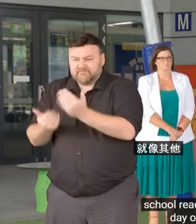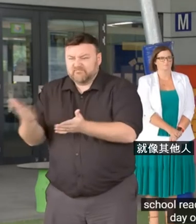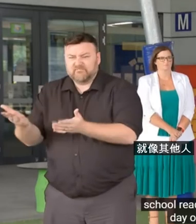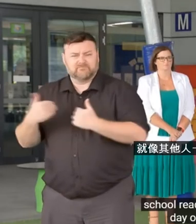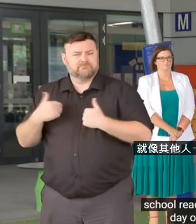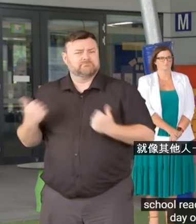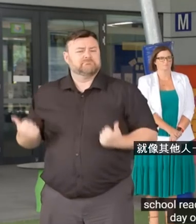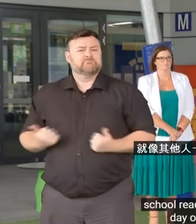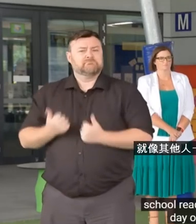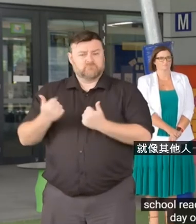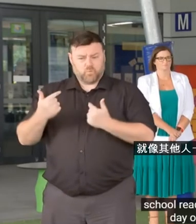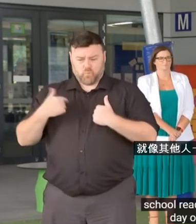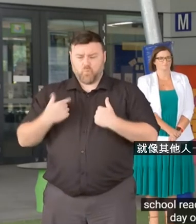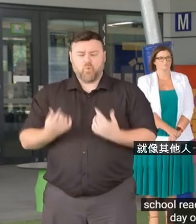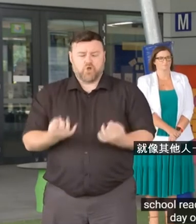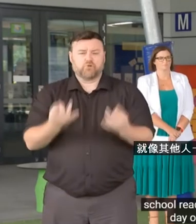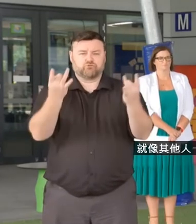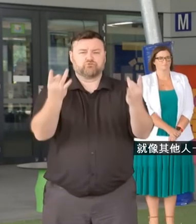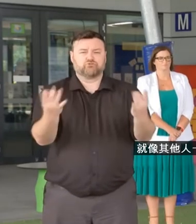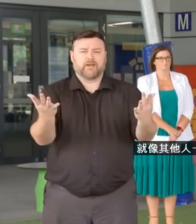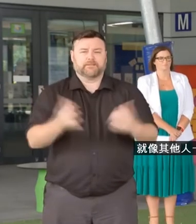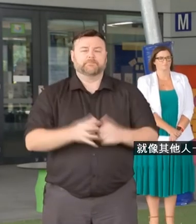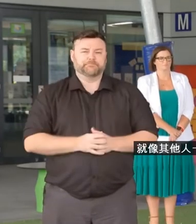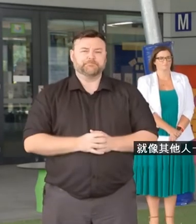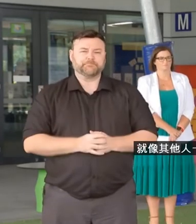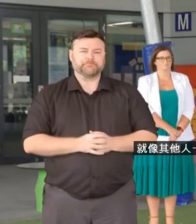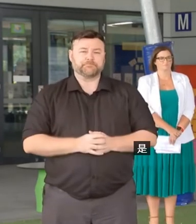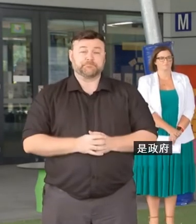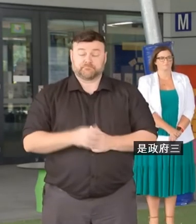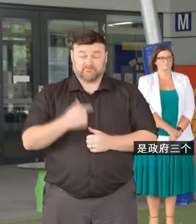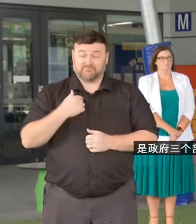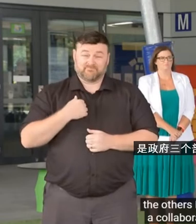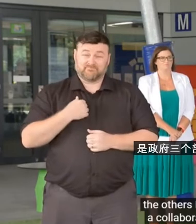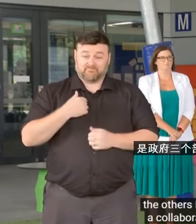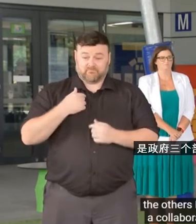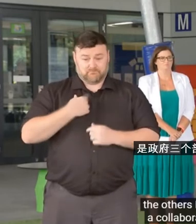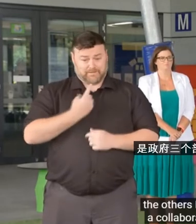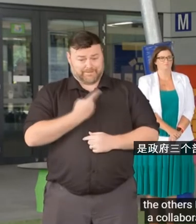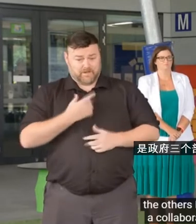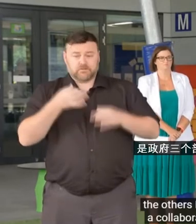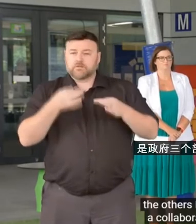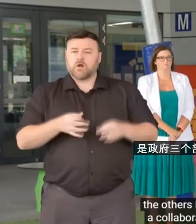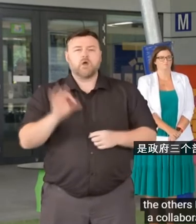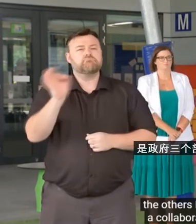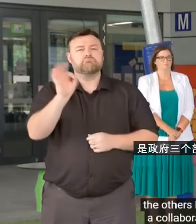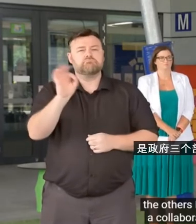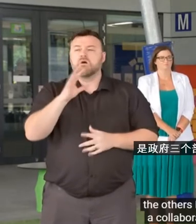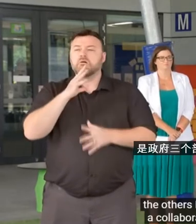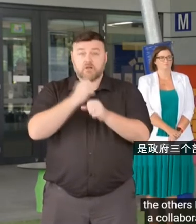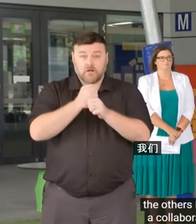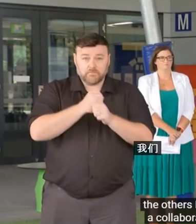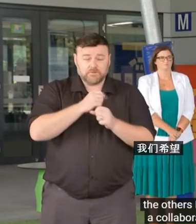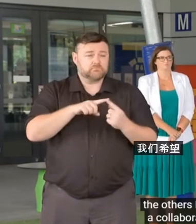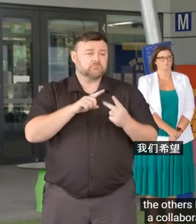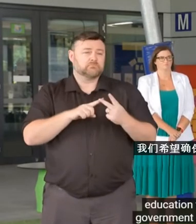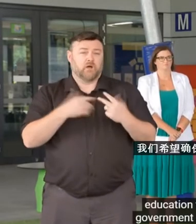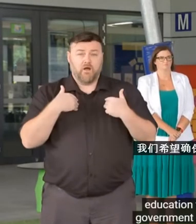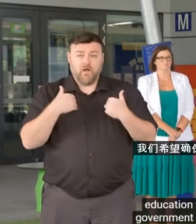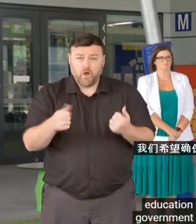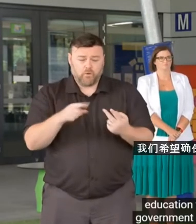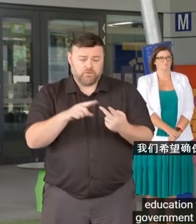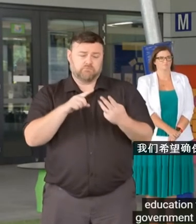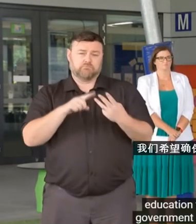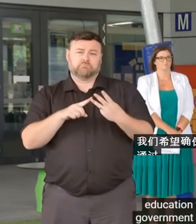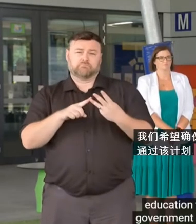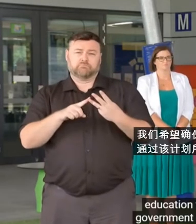Just like the others, this has been a collaboration across health, education, the three sectors of government, and we want to make